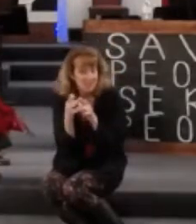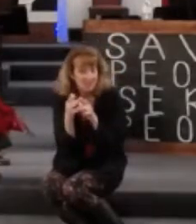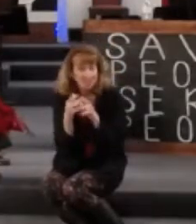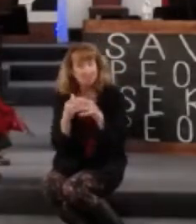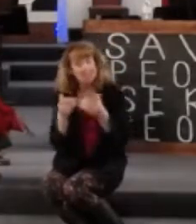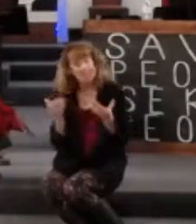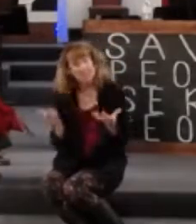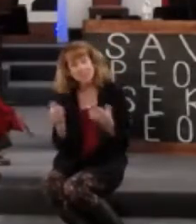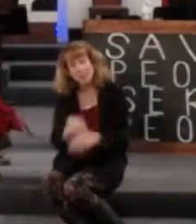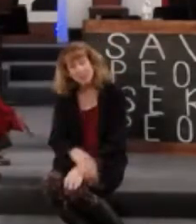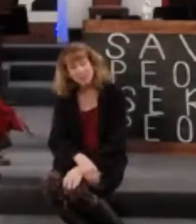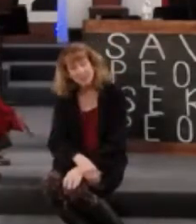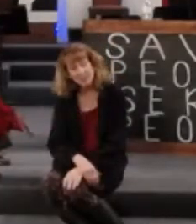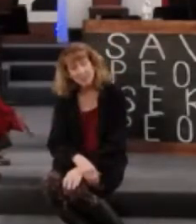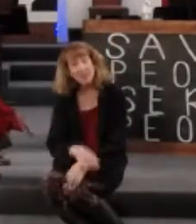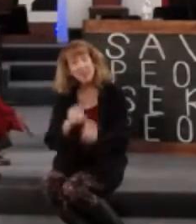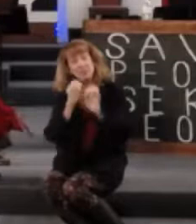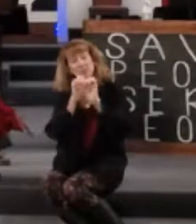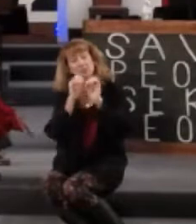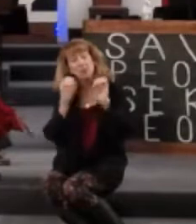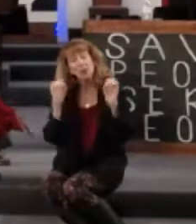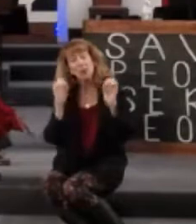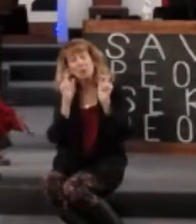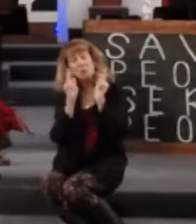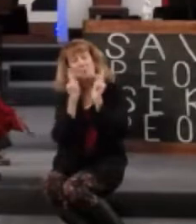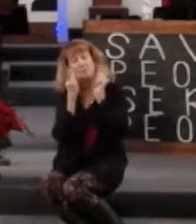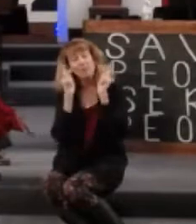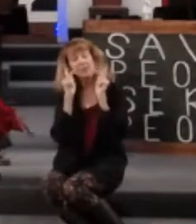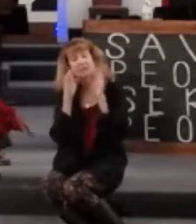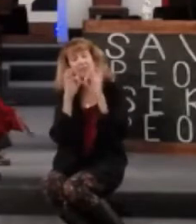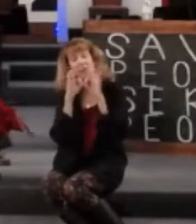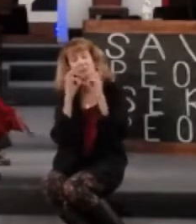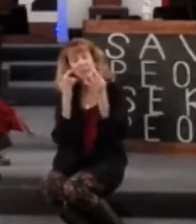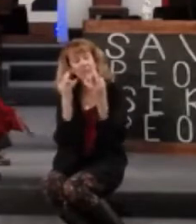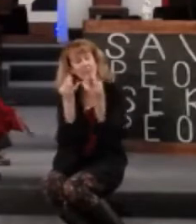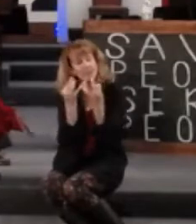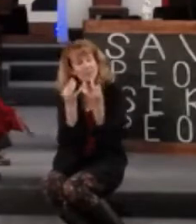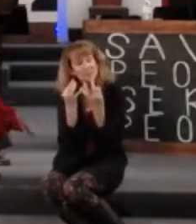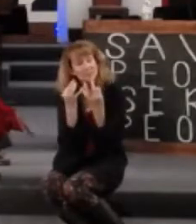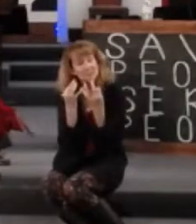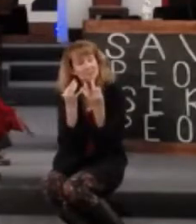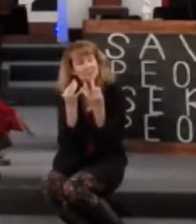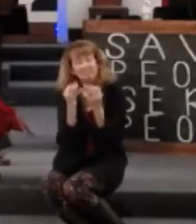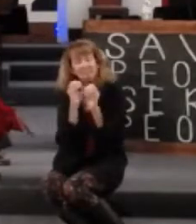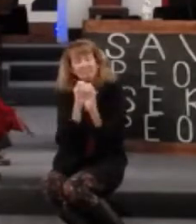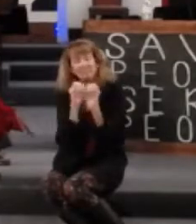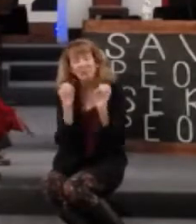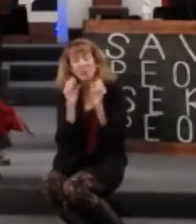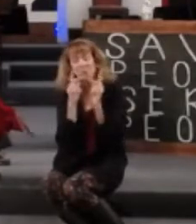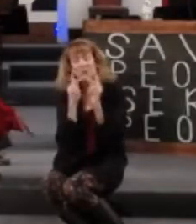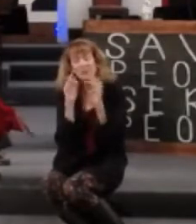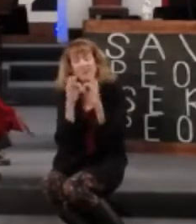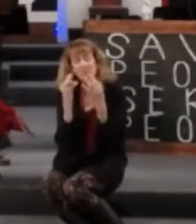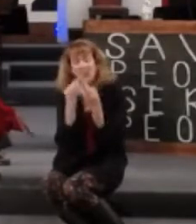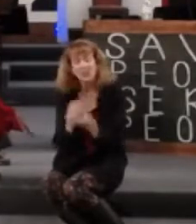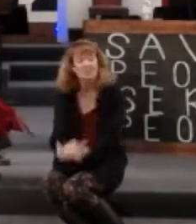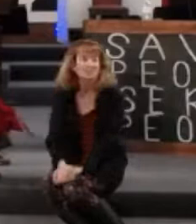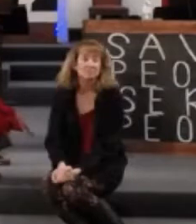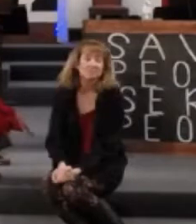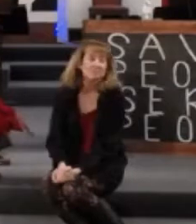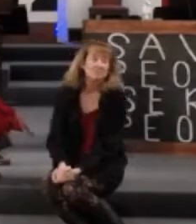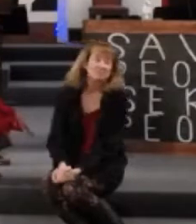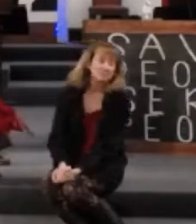So there is simply no example of a perfect family to be